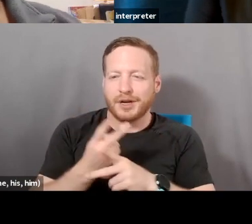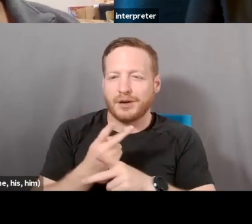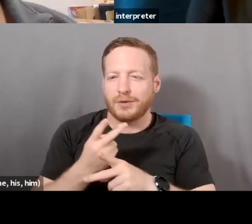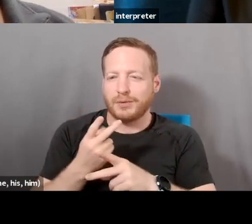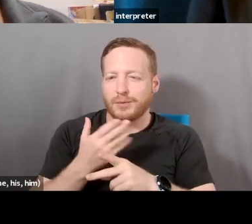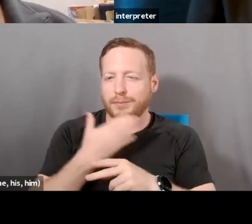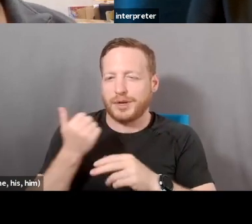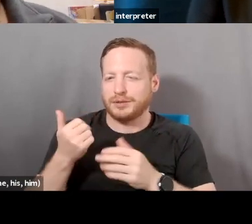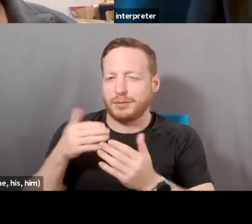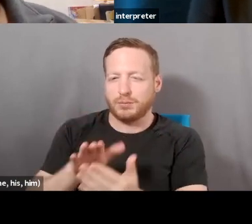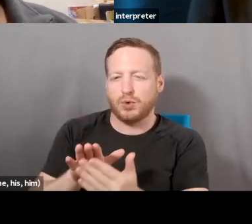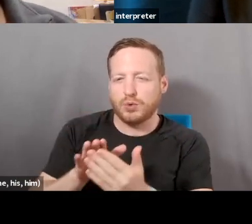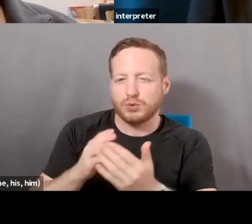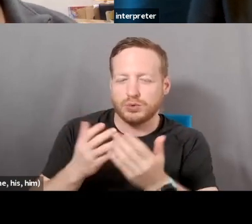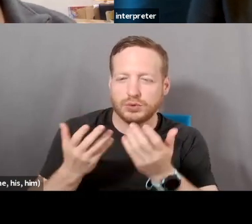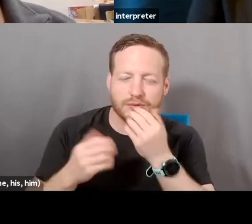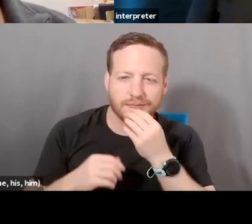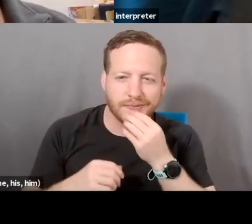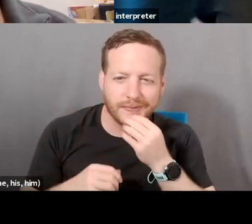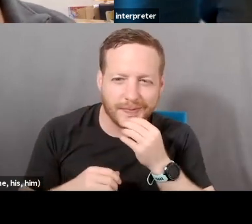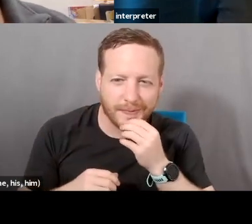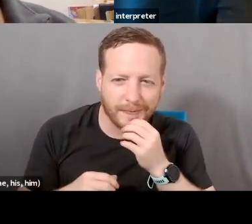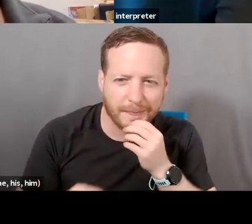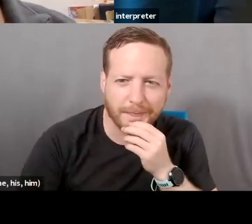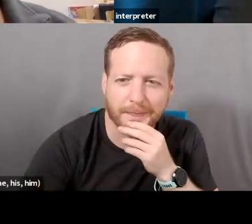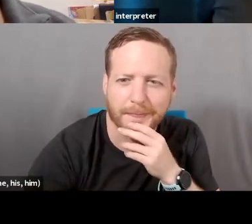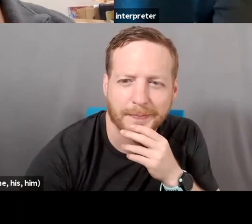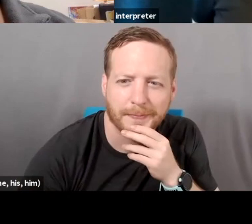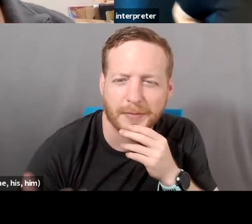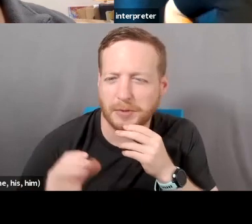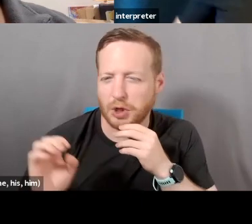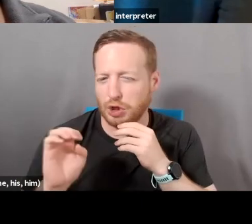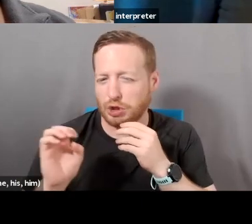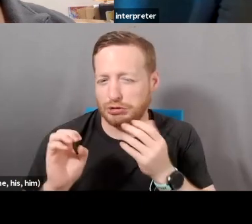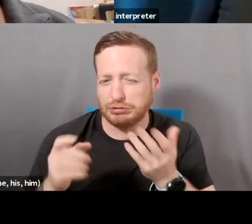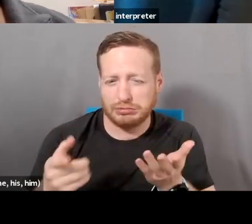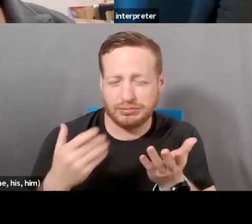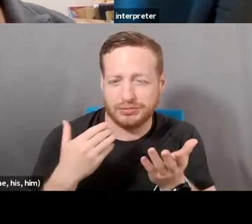could, overlap with that and try to figure out our best approach from there.